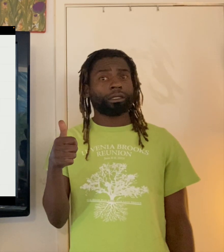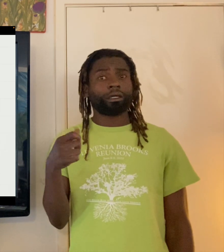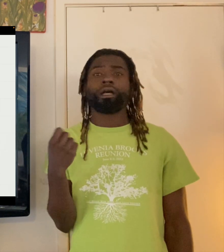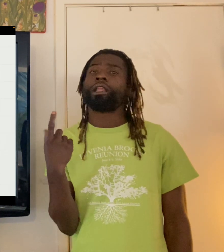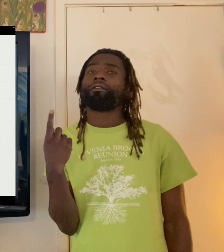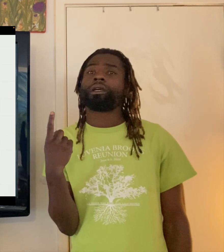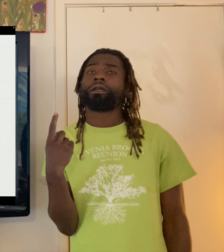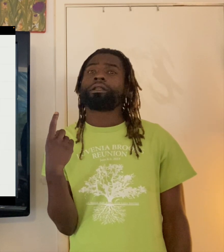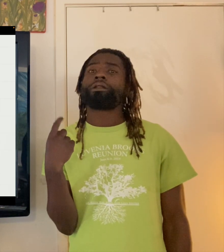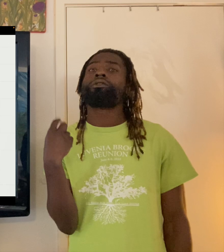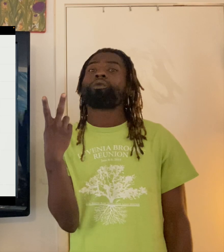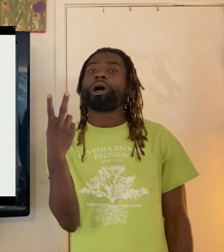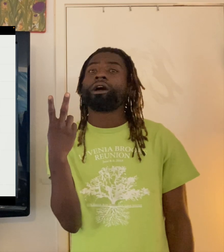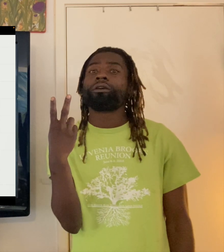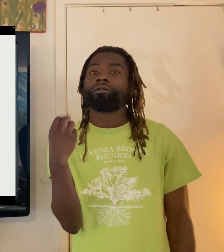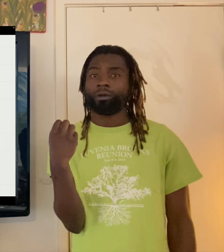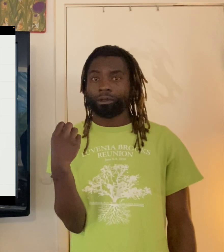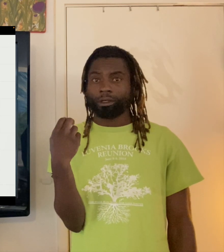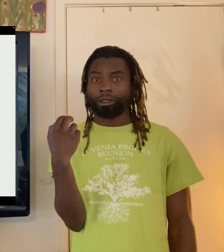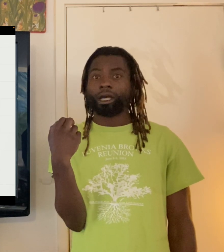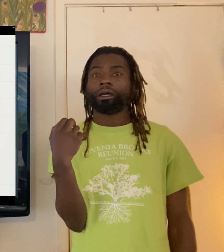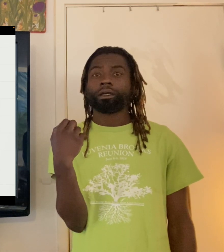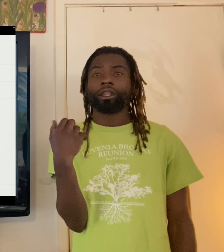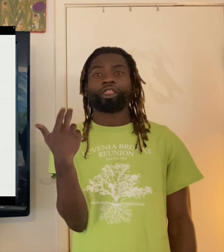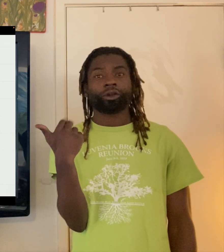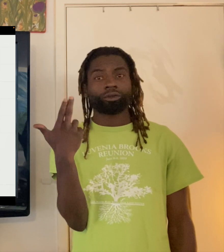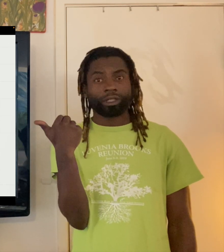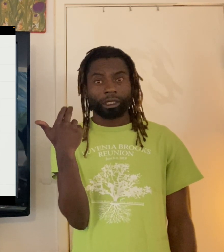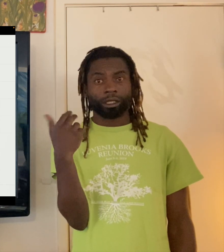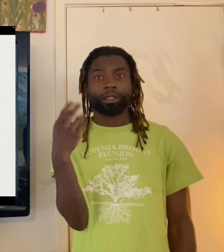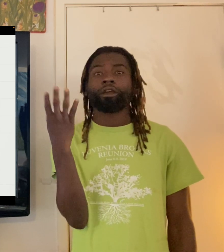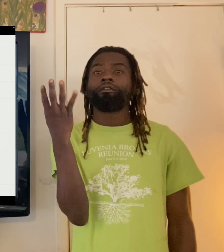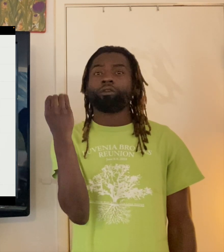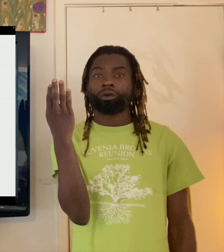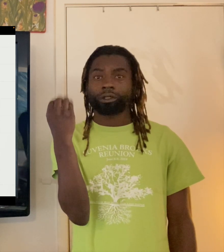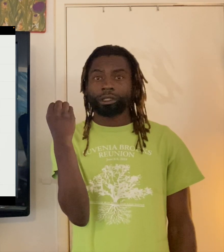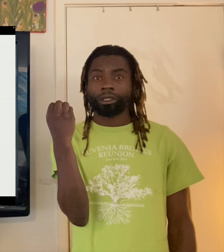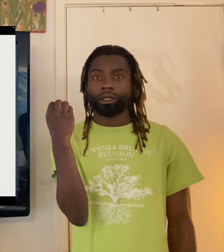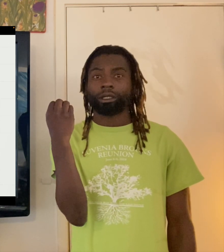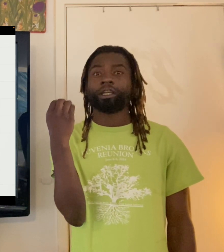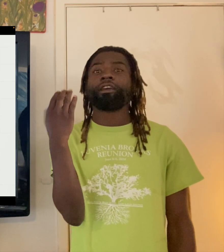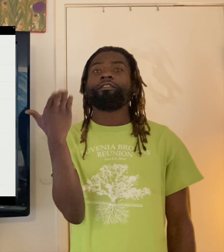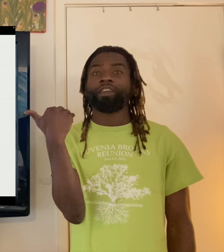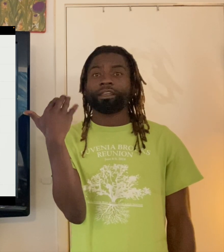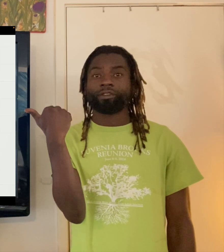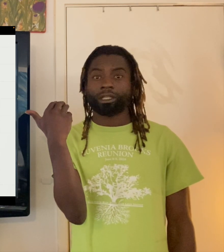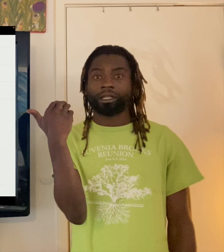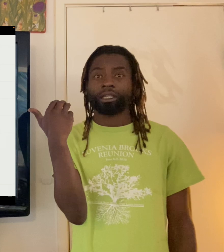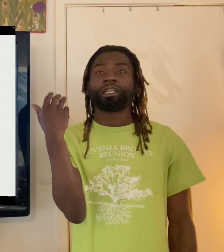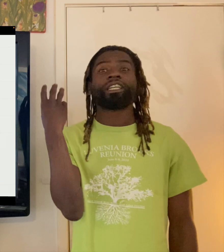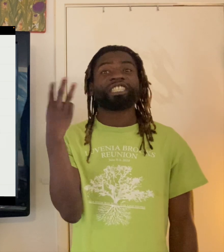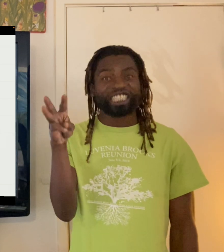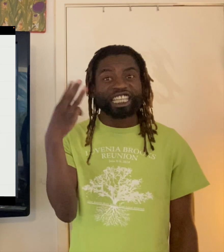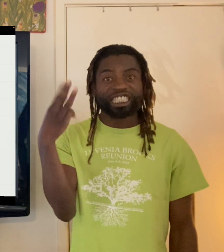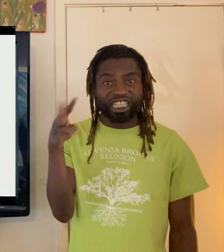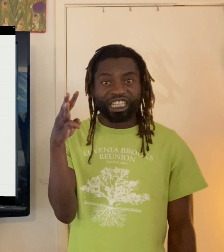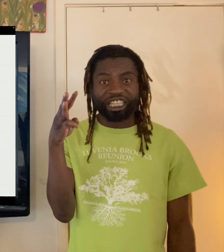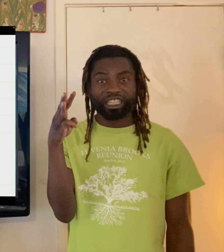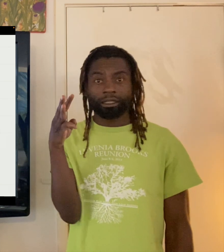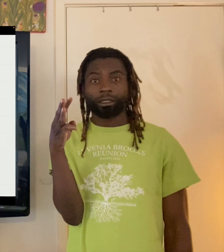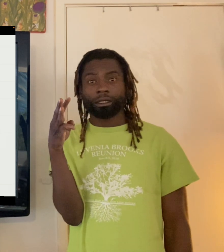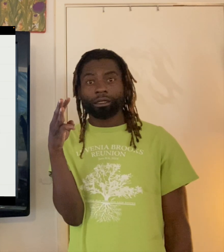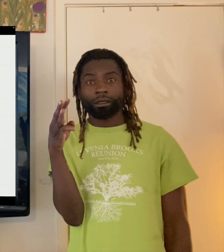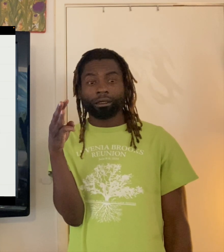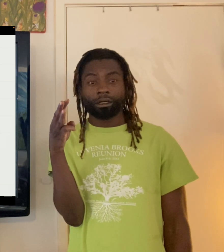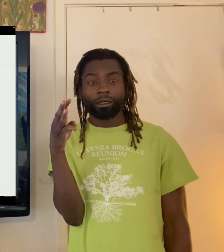7, 8, 9, 10, 11, 12, 13,